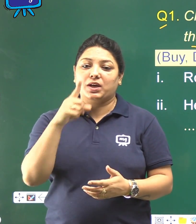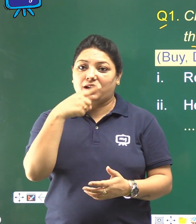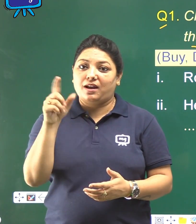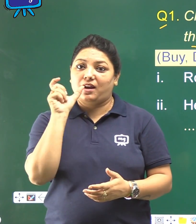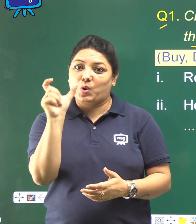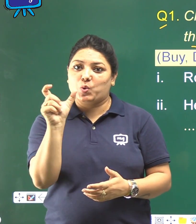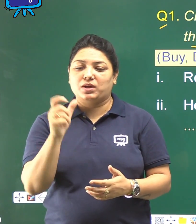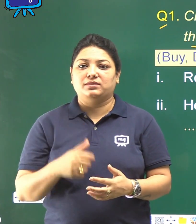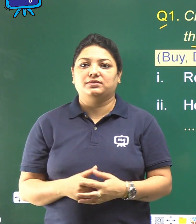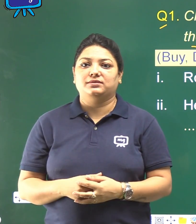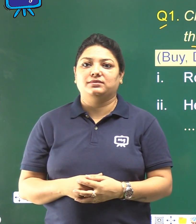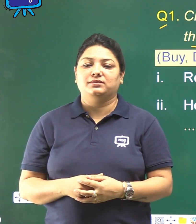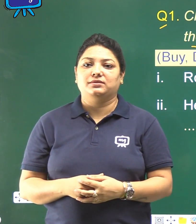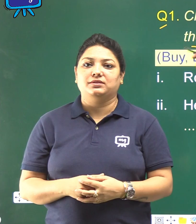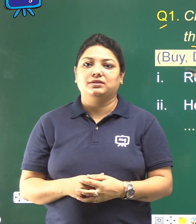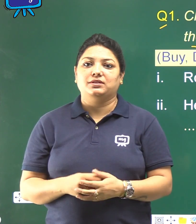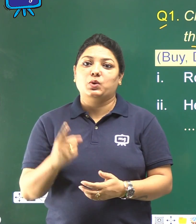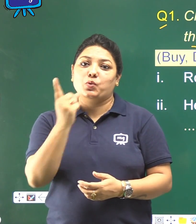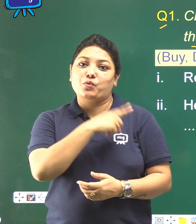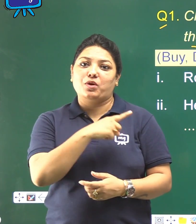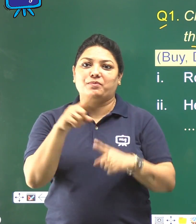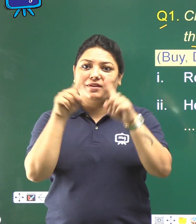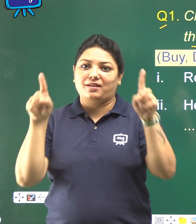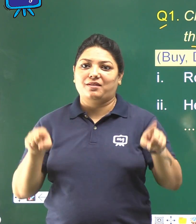word from this box